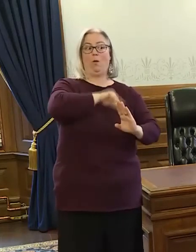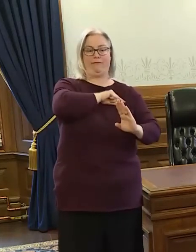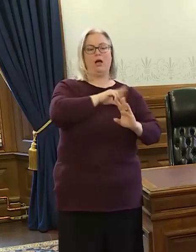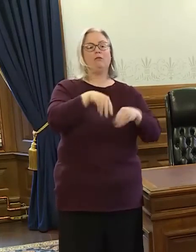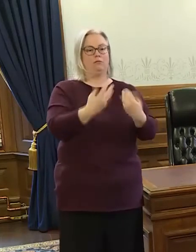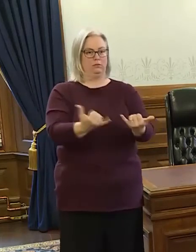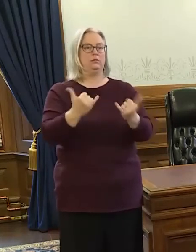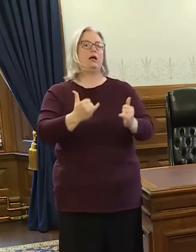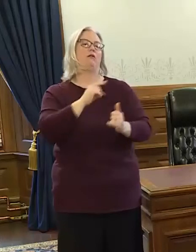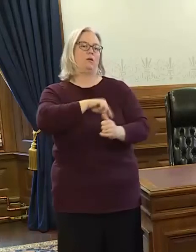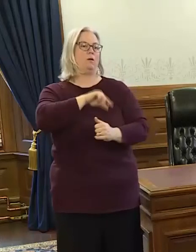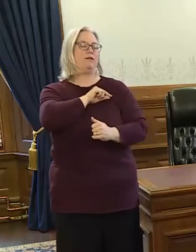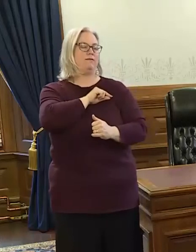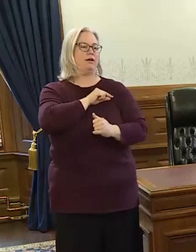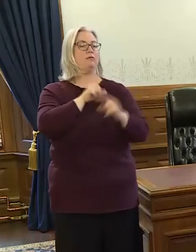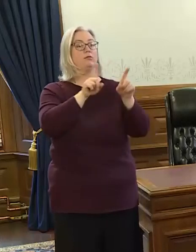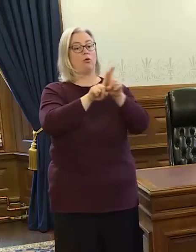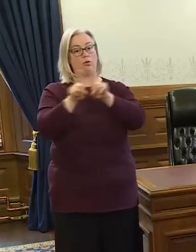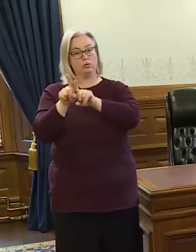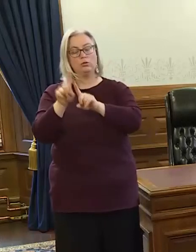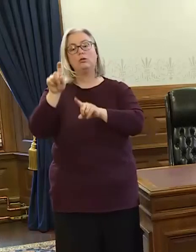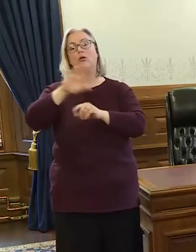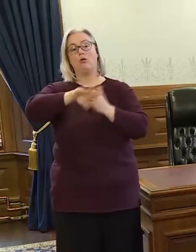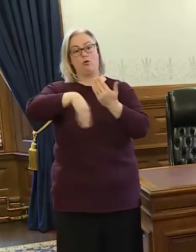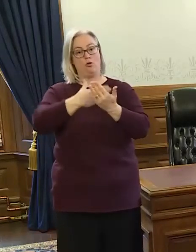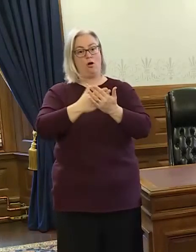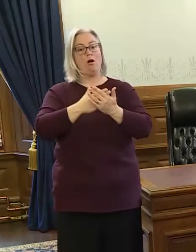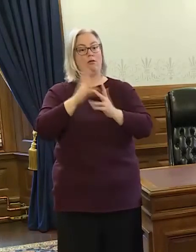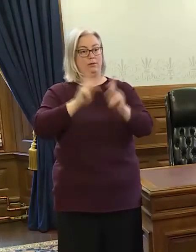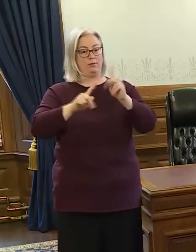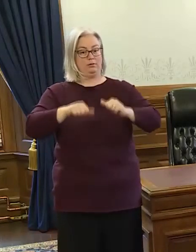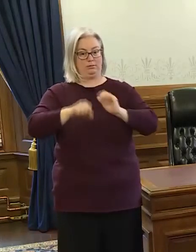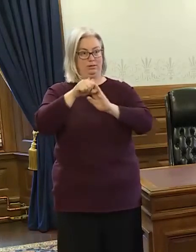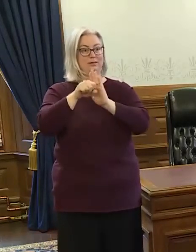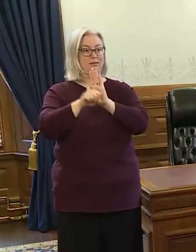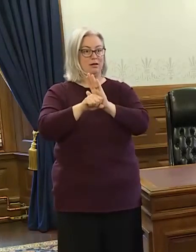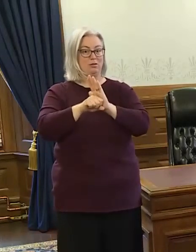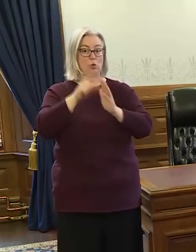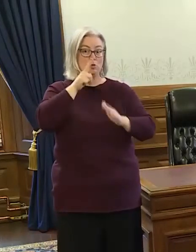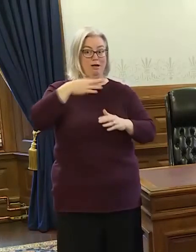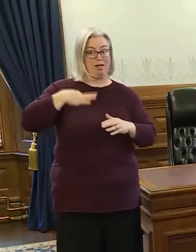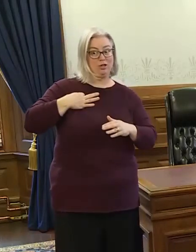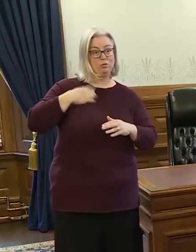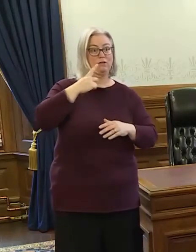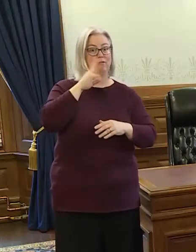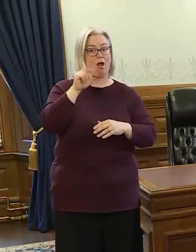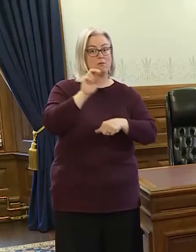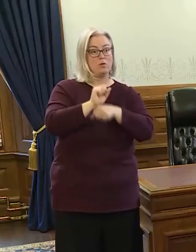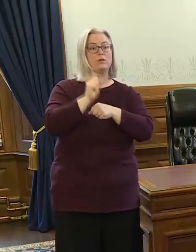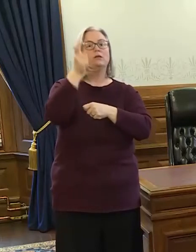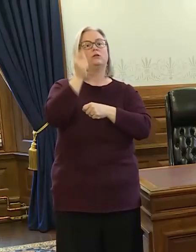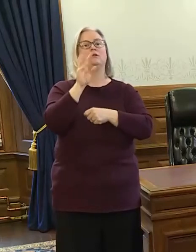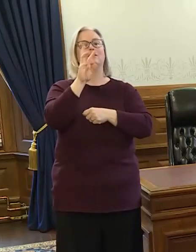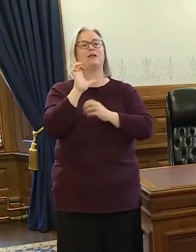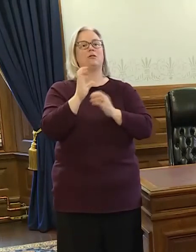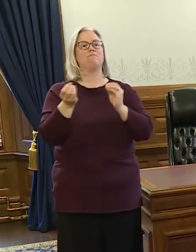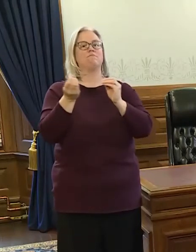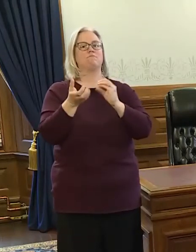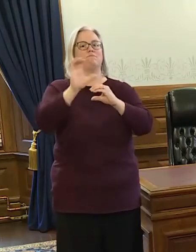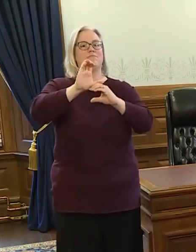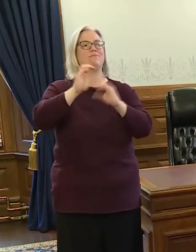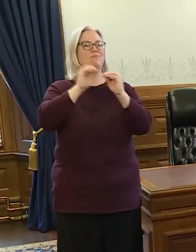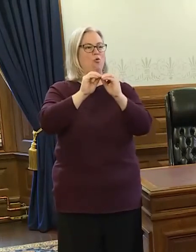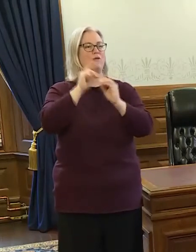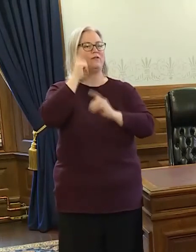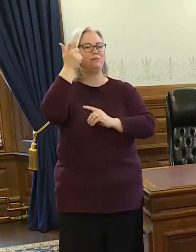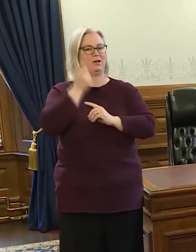qualify. Additionally, all Kansans eligible for unemployment will receive $600 more in benefits